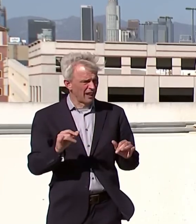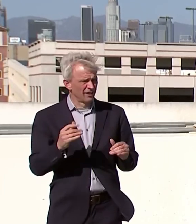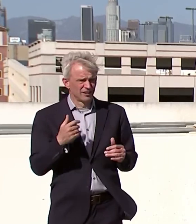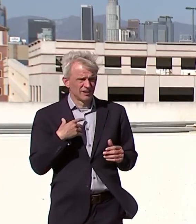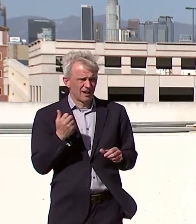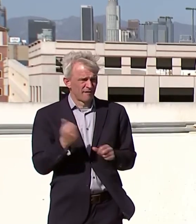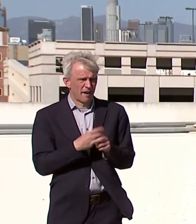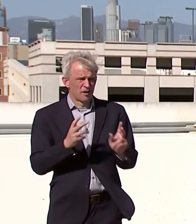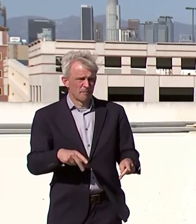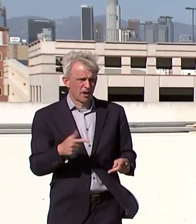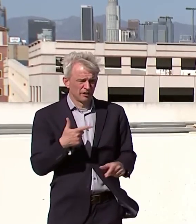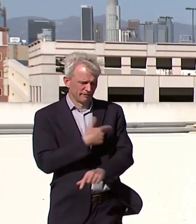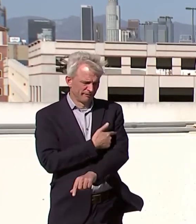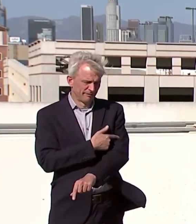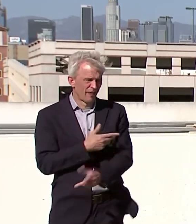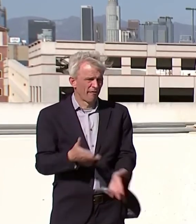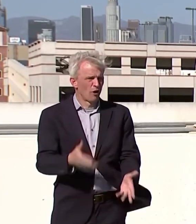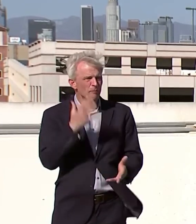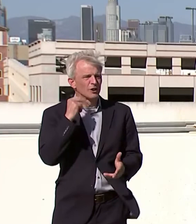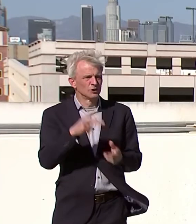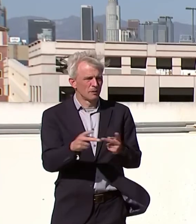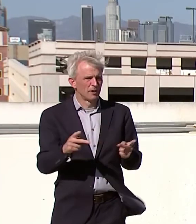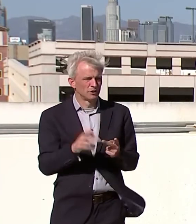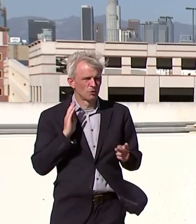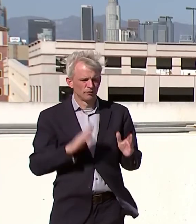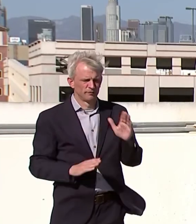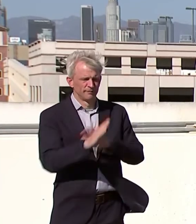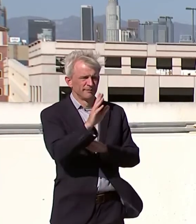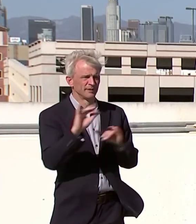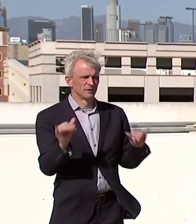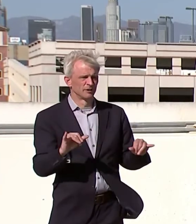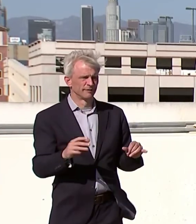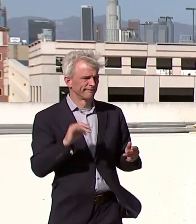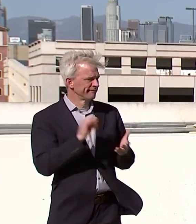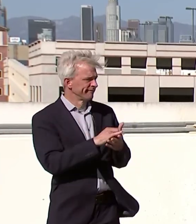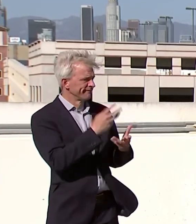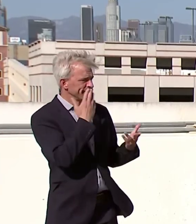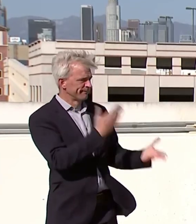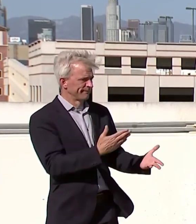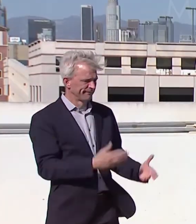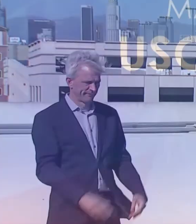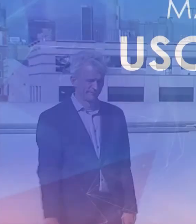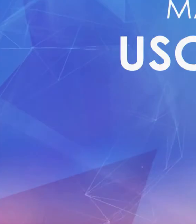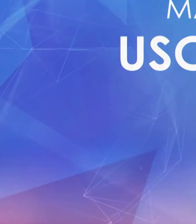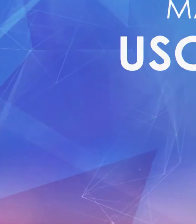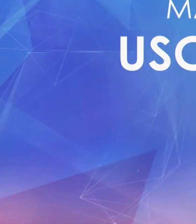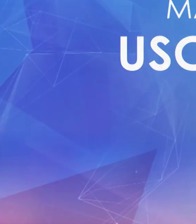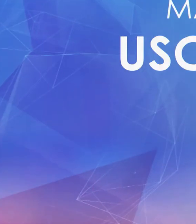because those are the places that usually spike up as well. Okay, that's it. Okay. Thank you. Thanks so much. Thanks, everybody.